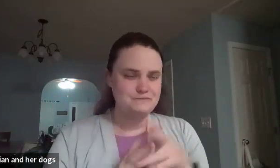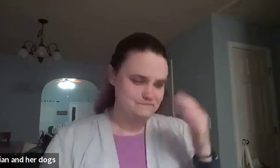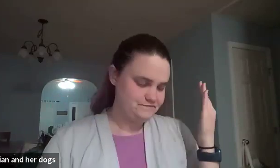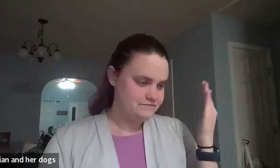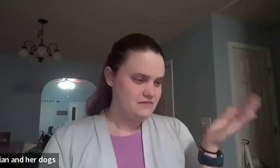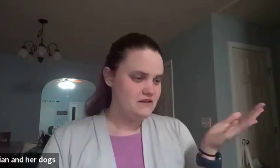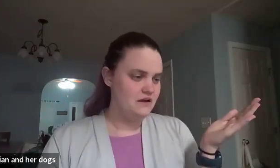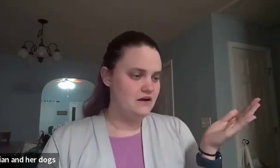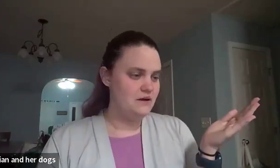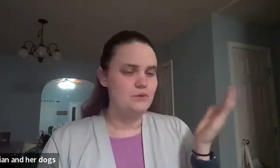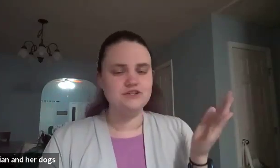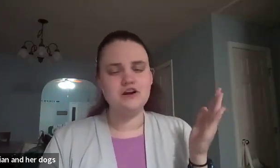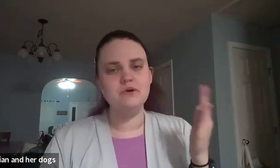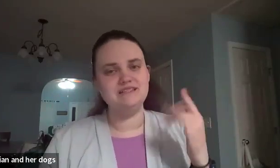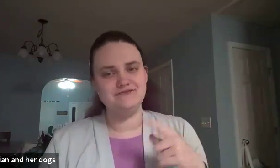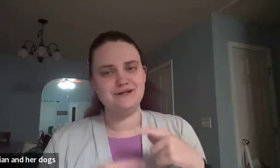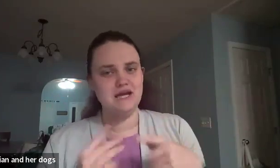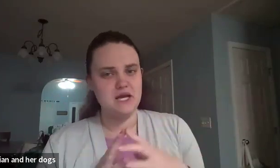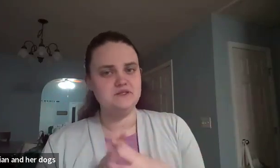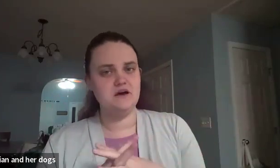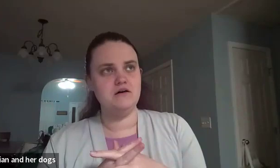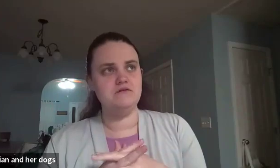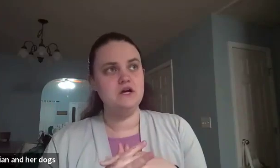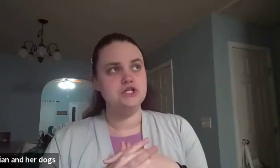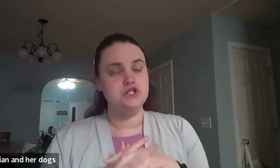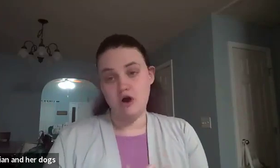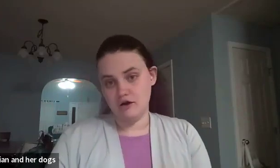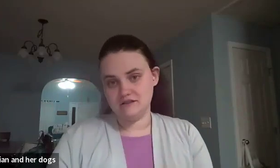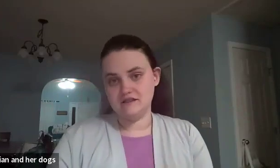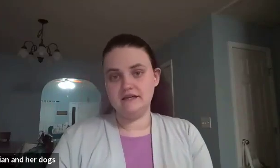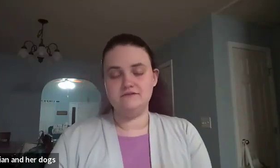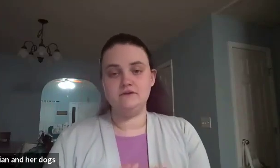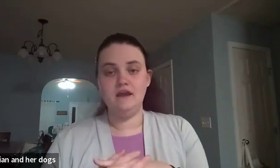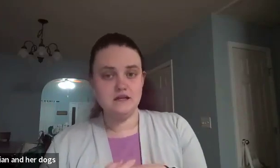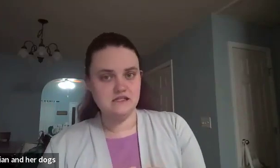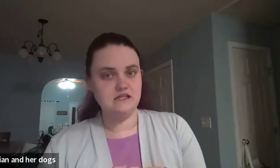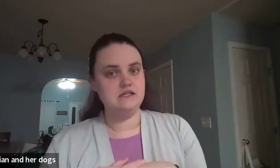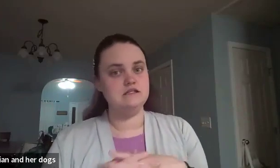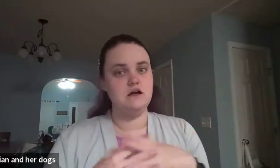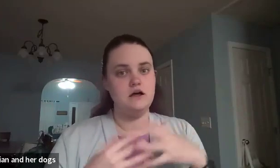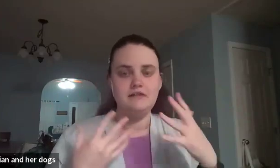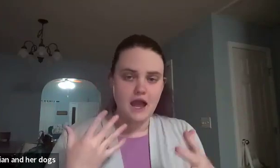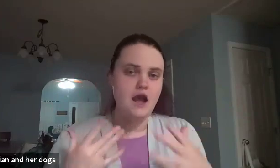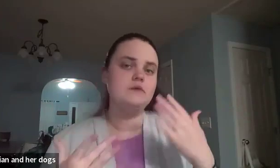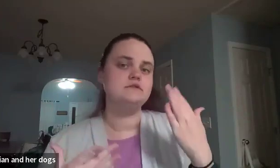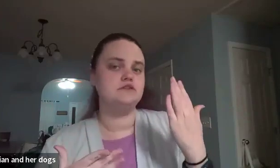So when you're talking about different types of dogs, like different like huskies, labs,